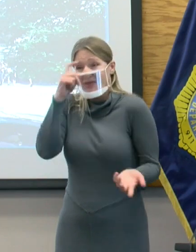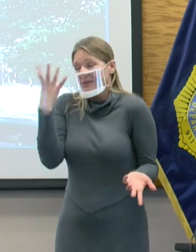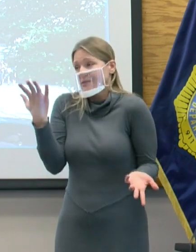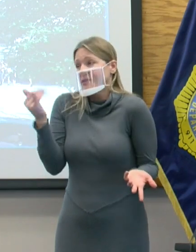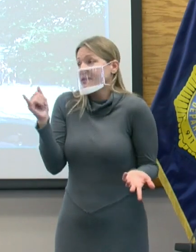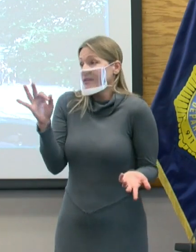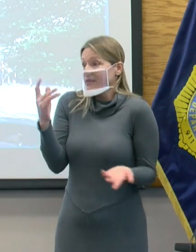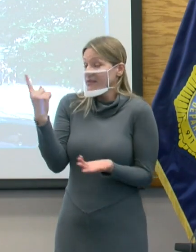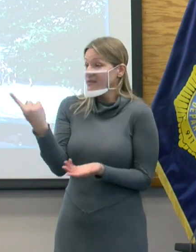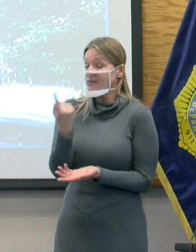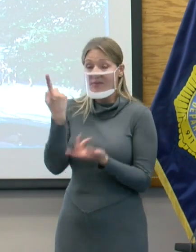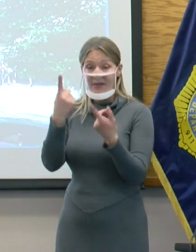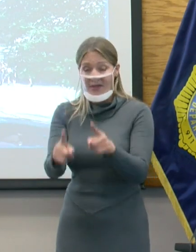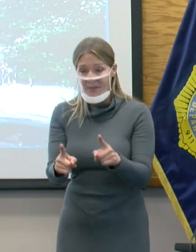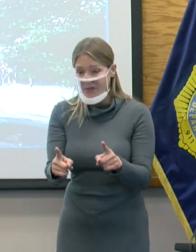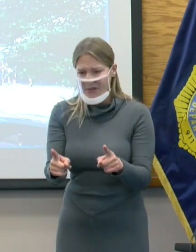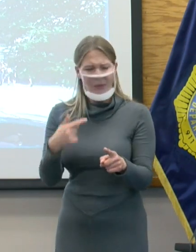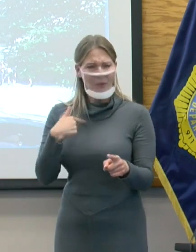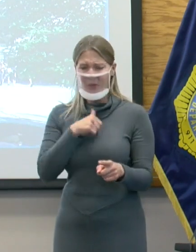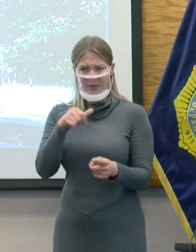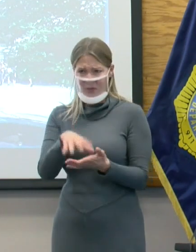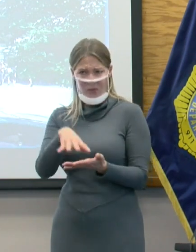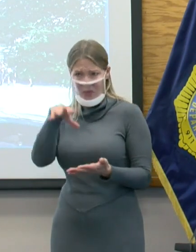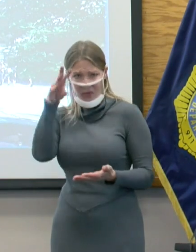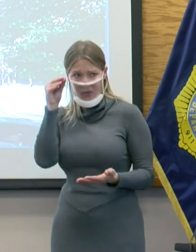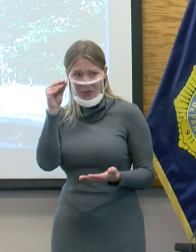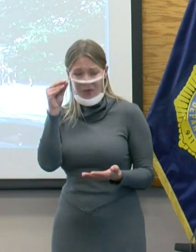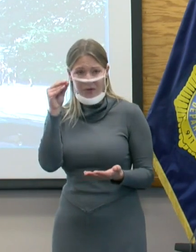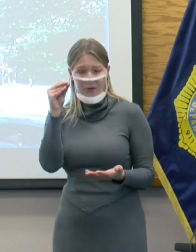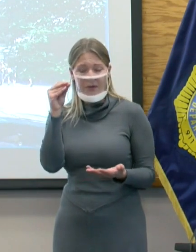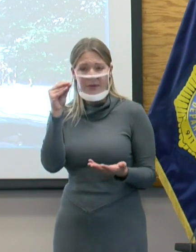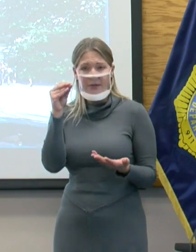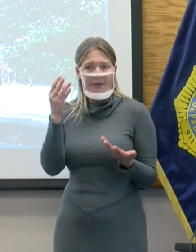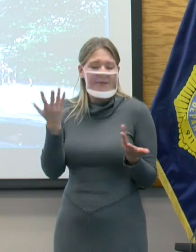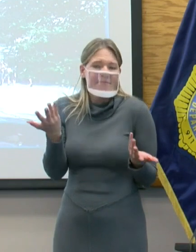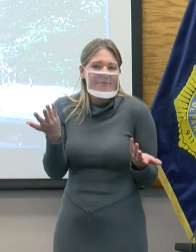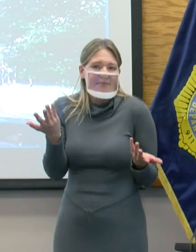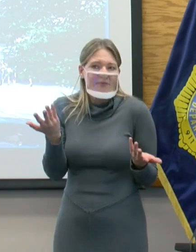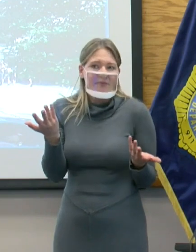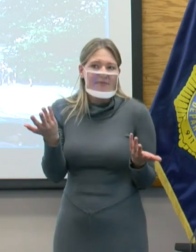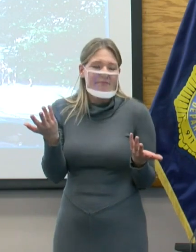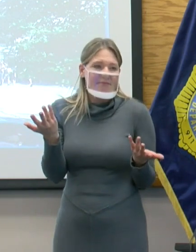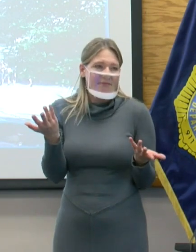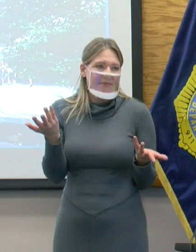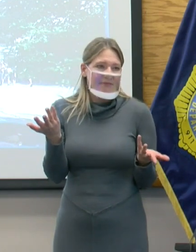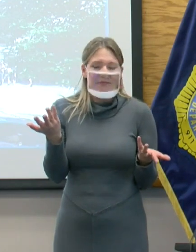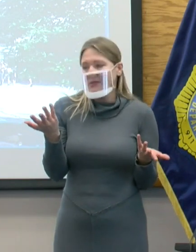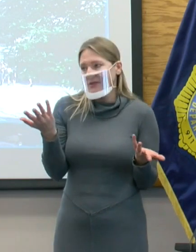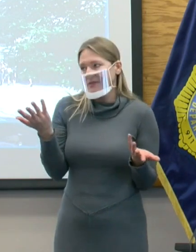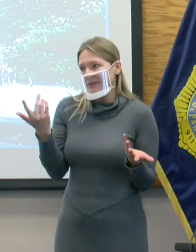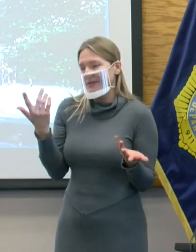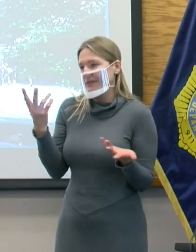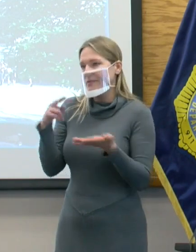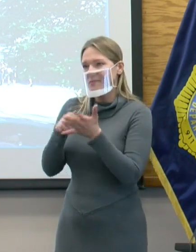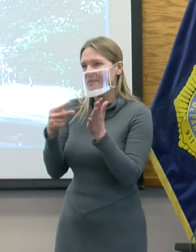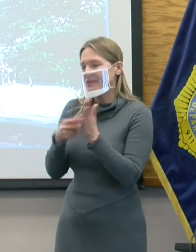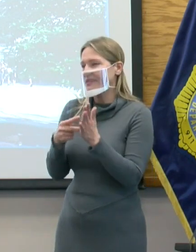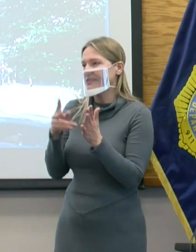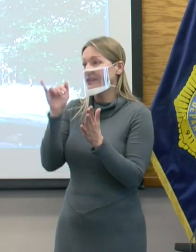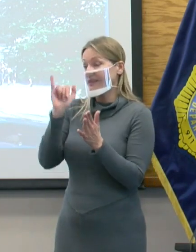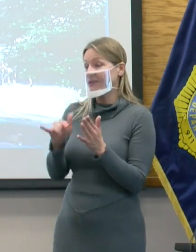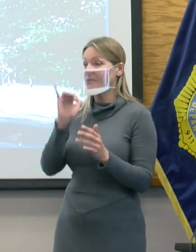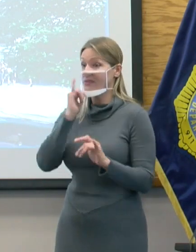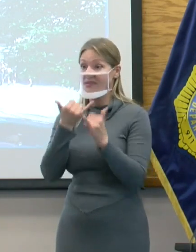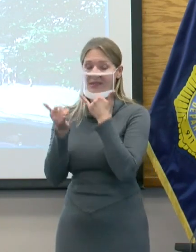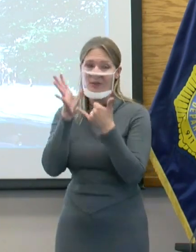from an incident, in a series of incidents on this occasion, if we can't learn from it, then we're destined to repeat the failures